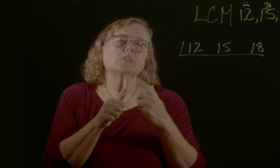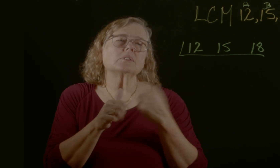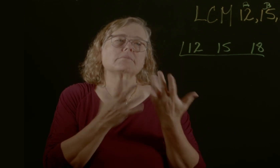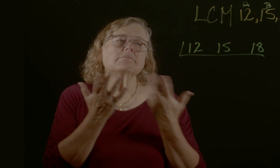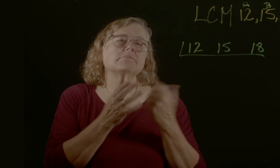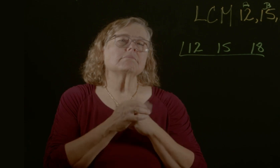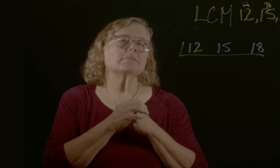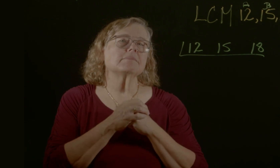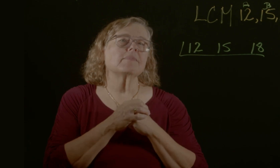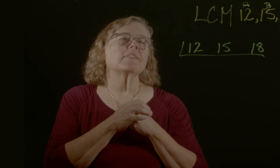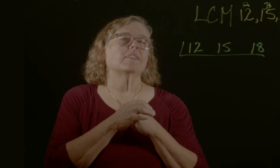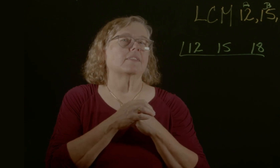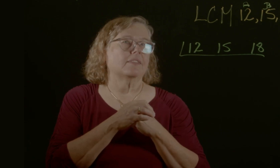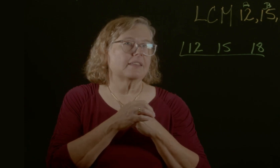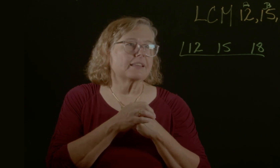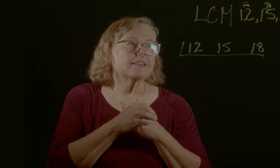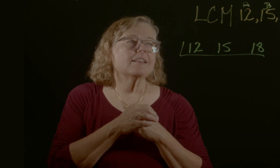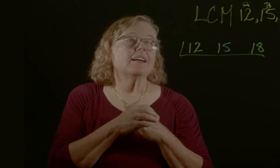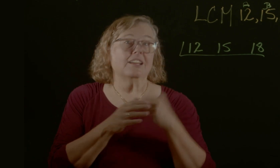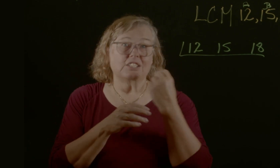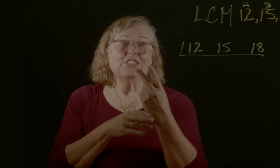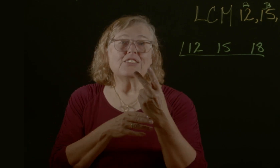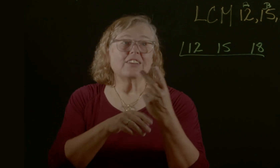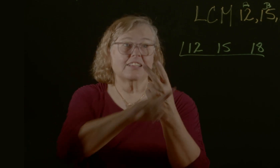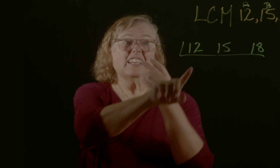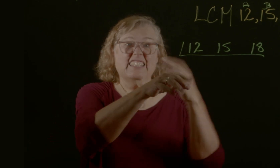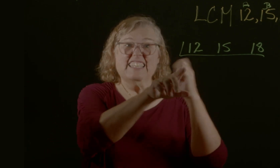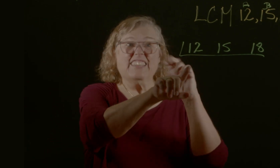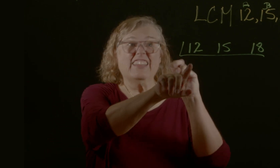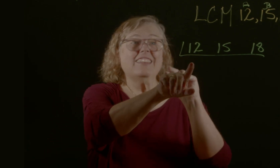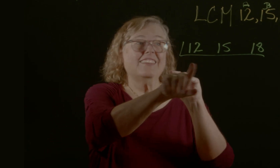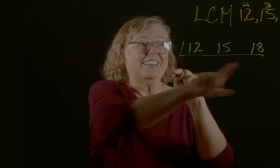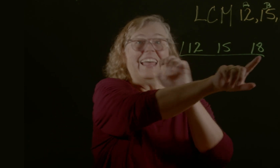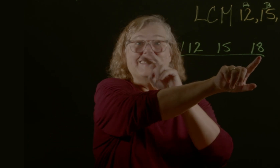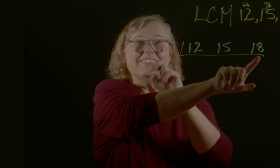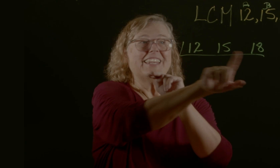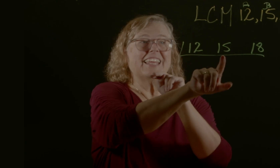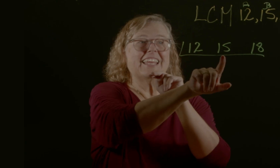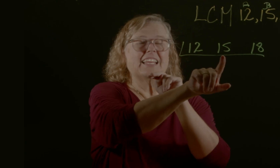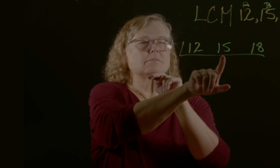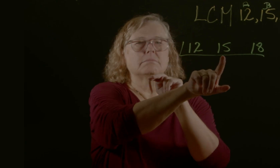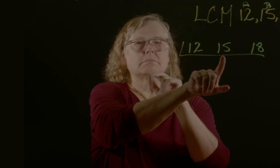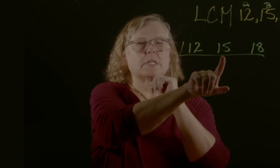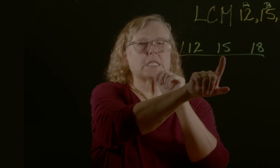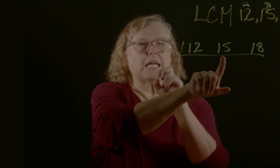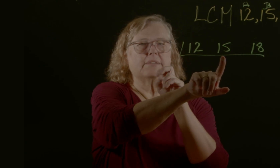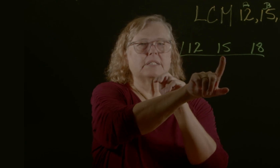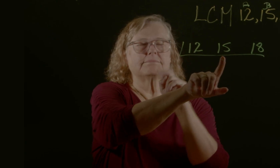Let me know. What number do you think we can pull out? Can we pull out a 2? 12's even. 18's even. Oh, 15 is not even.